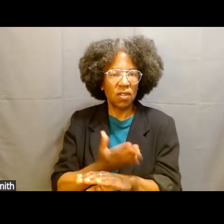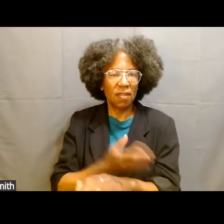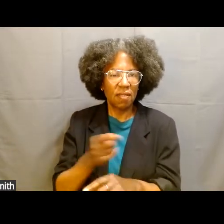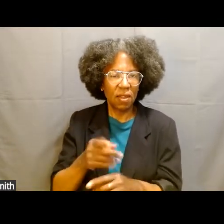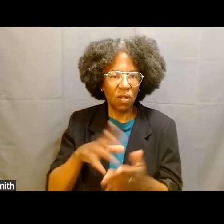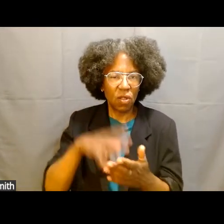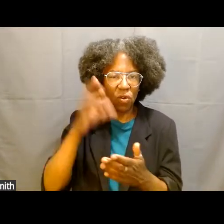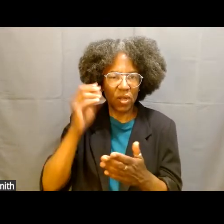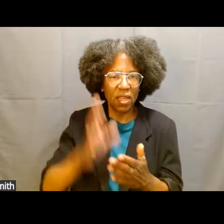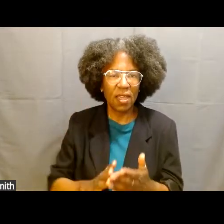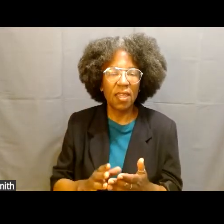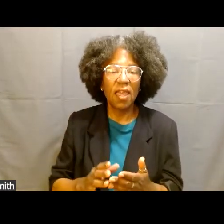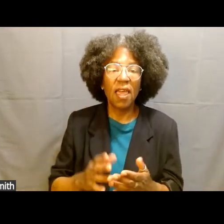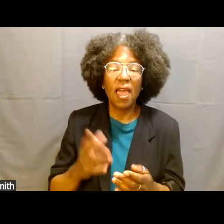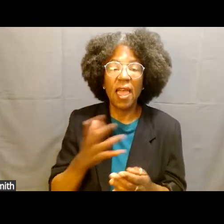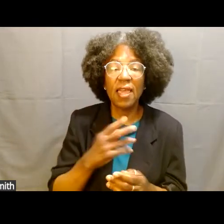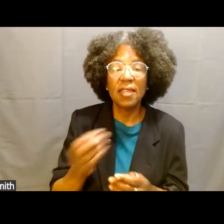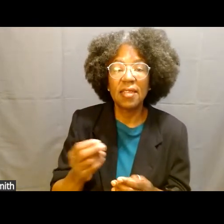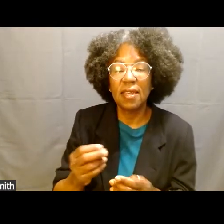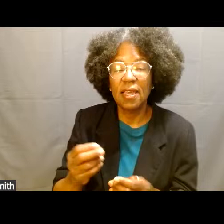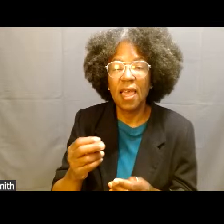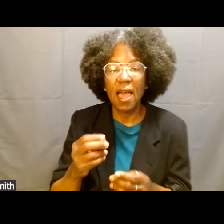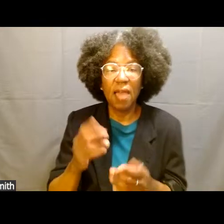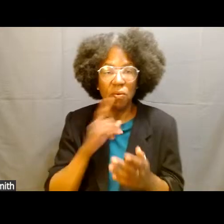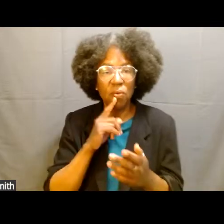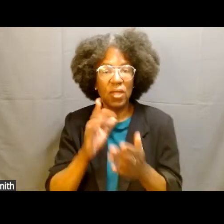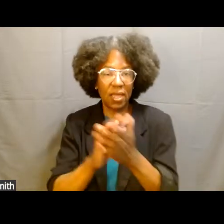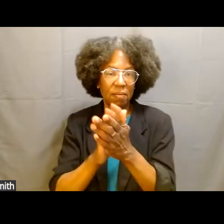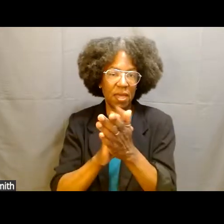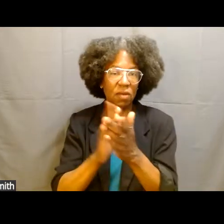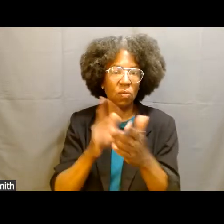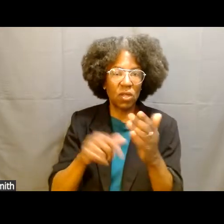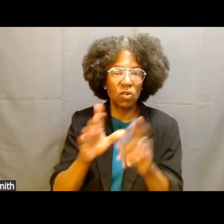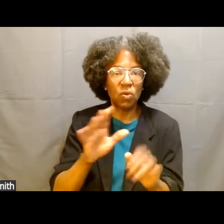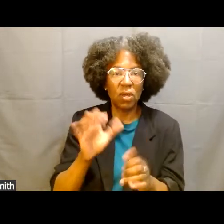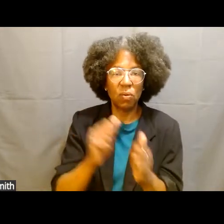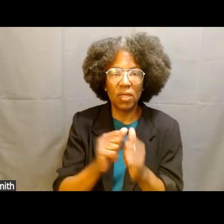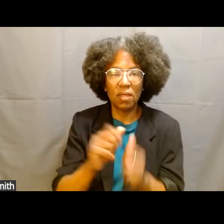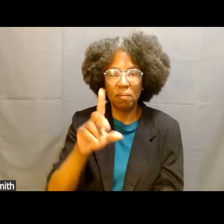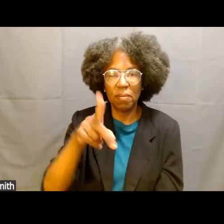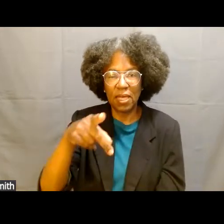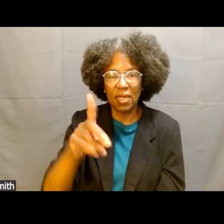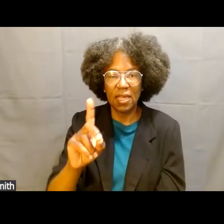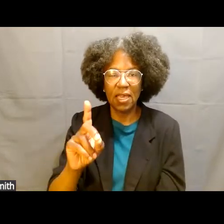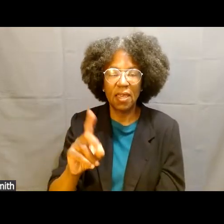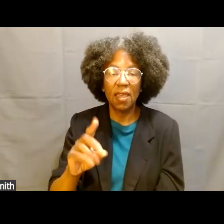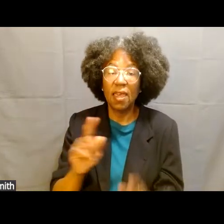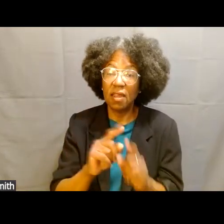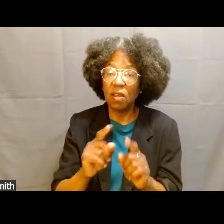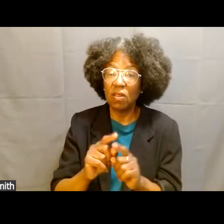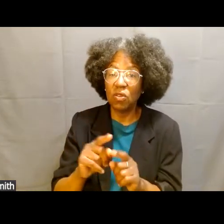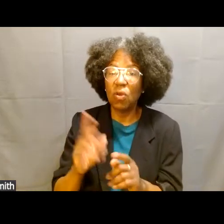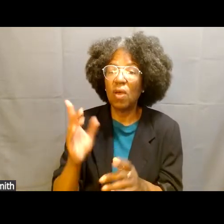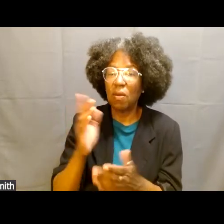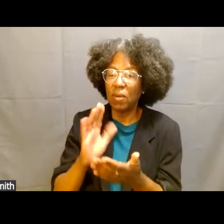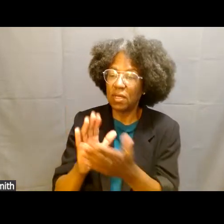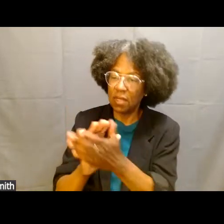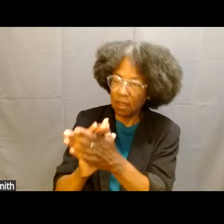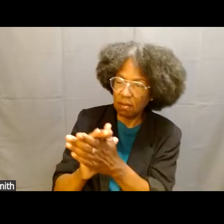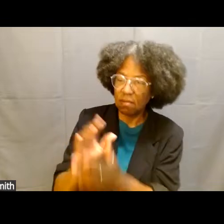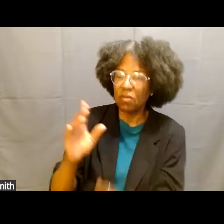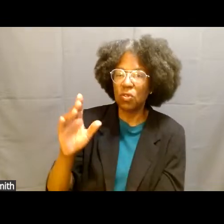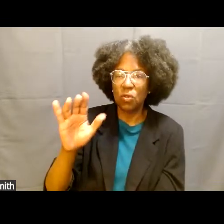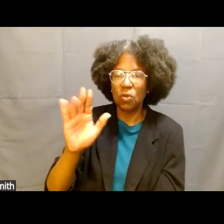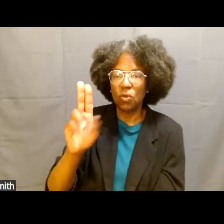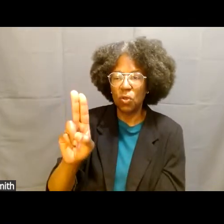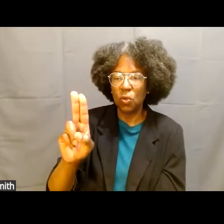what you guys are doing with the PD. I also want to take a little nod to the UDL. I think this is the way to